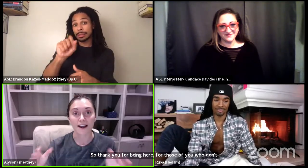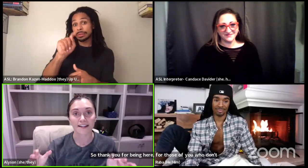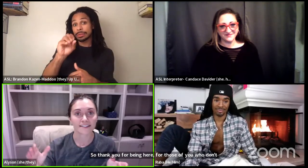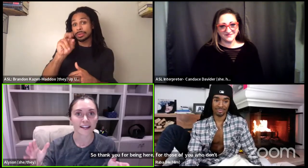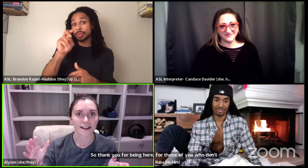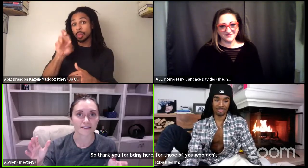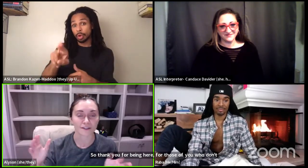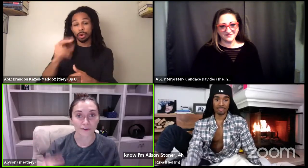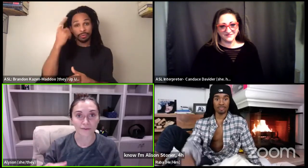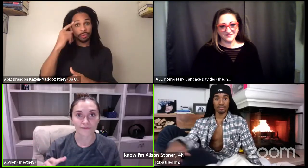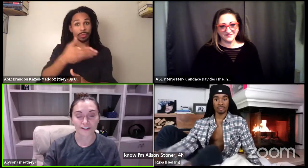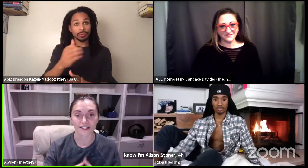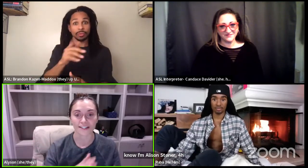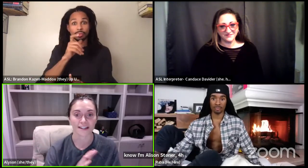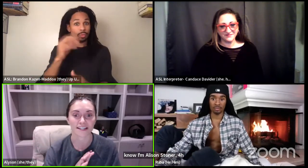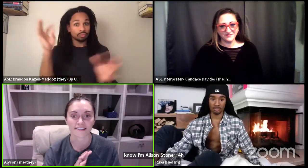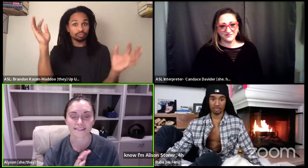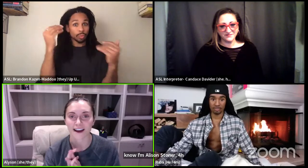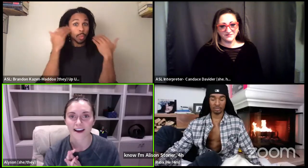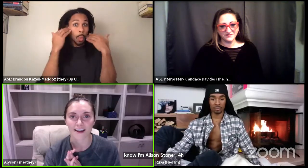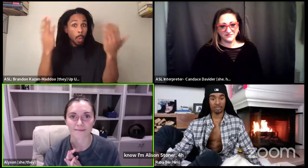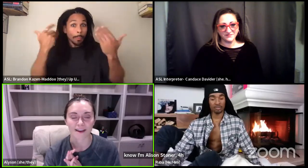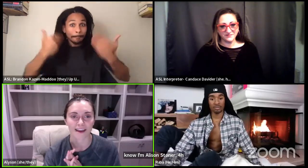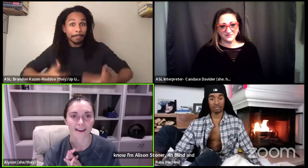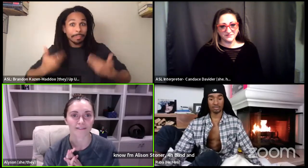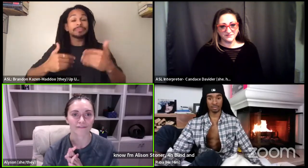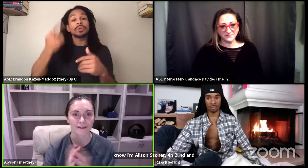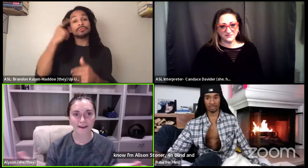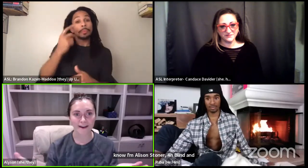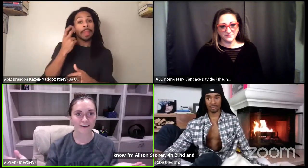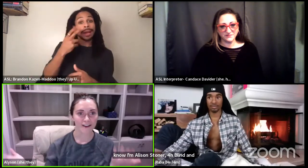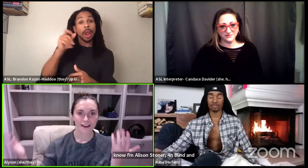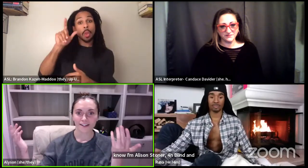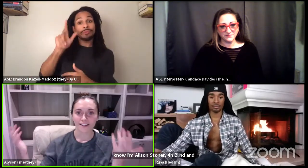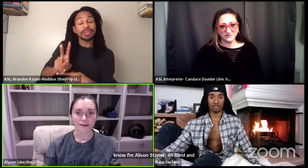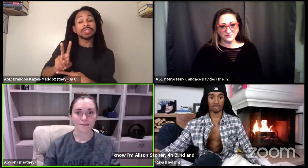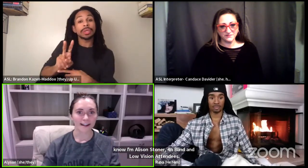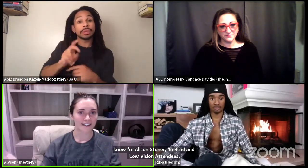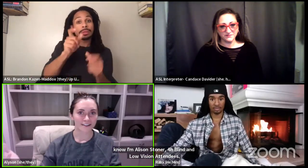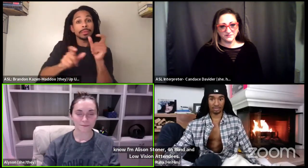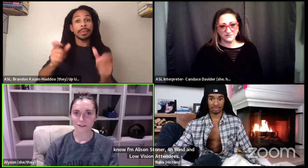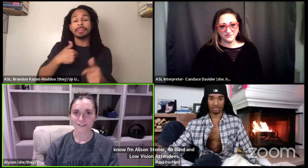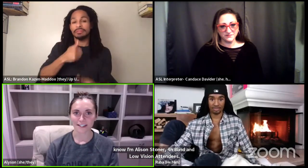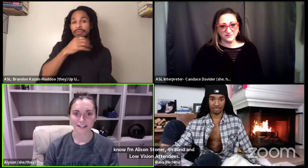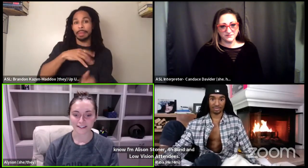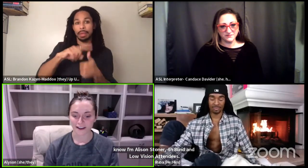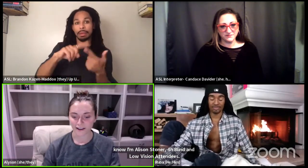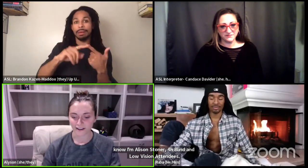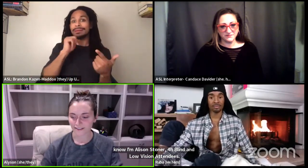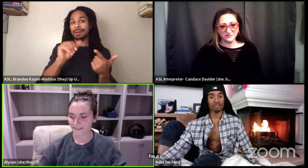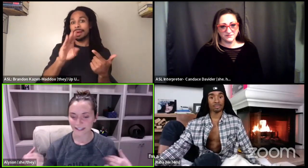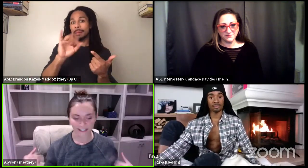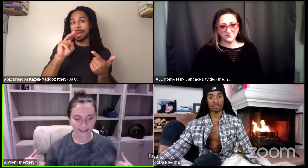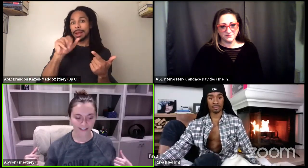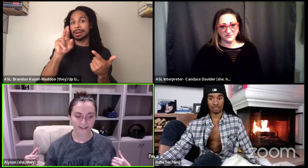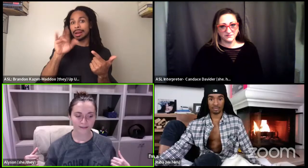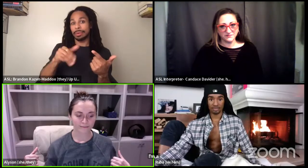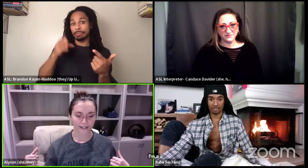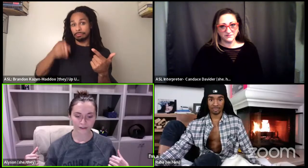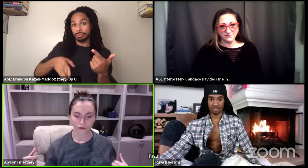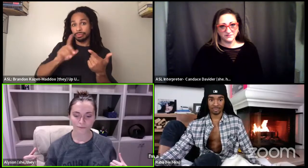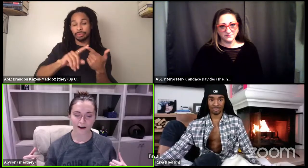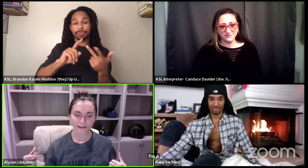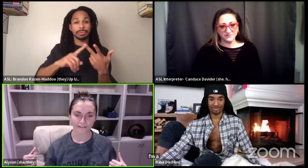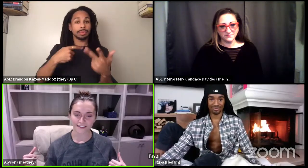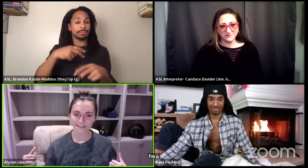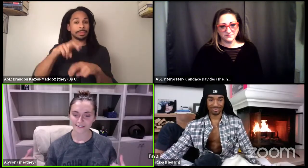our blind and low vision attendees, I'm a female, non-binary person sitting in